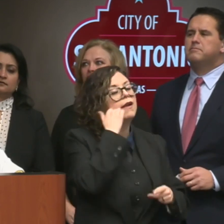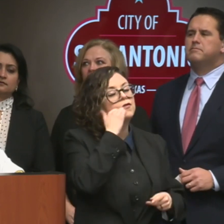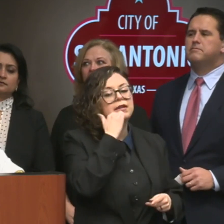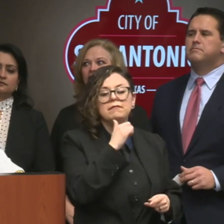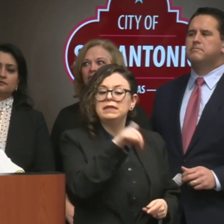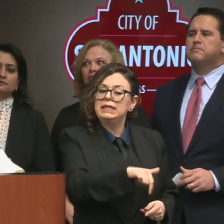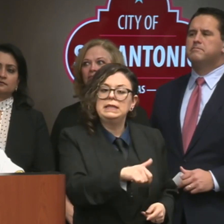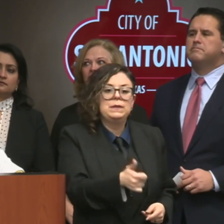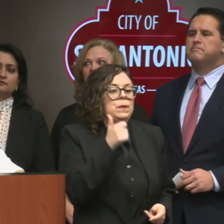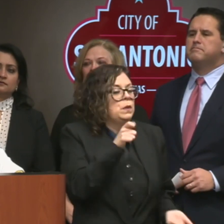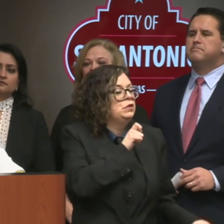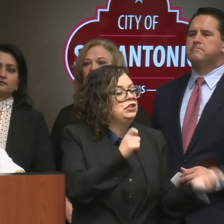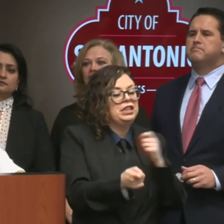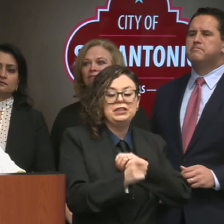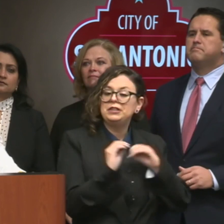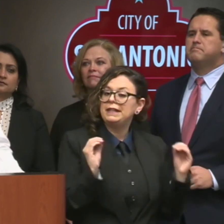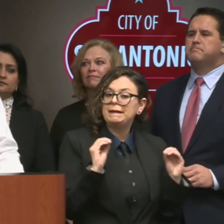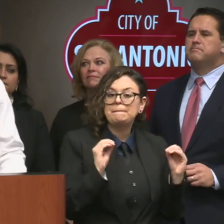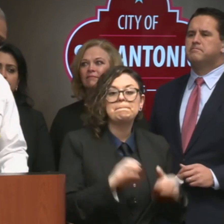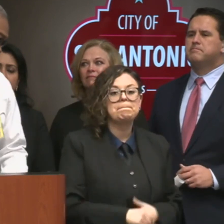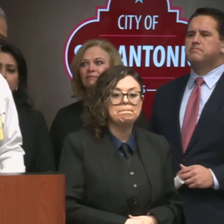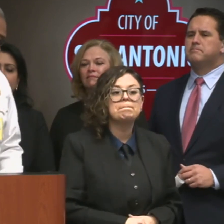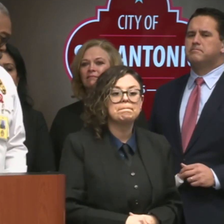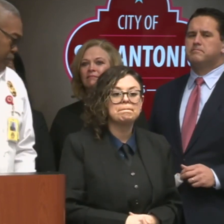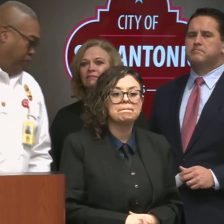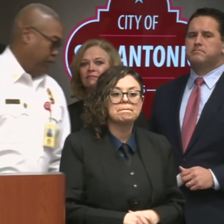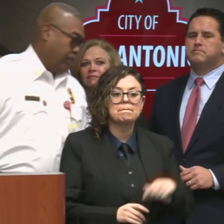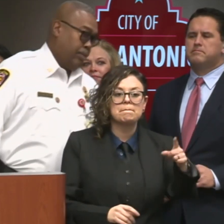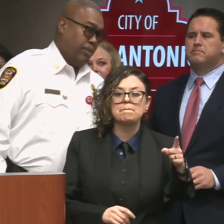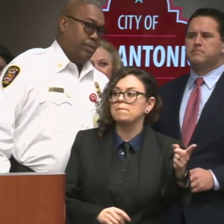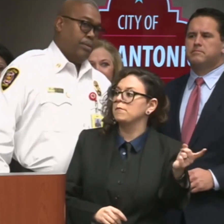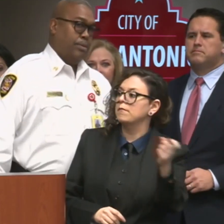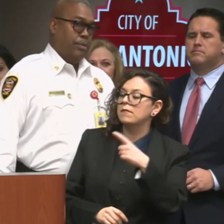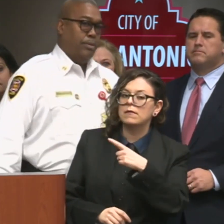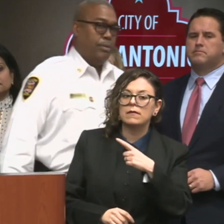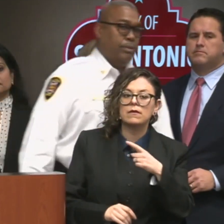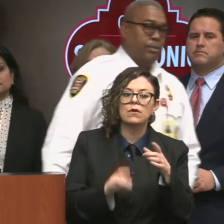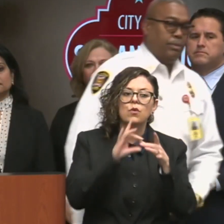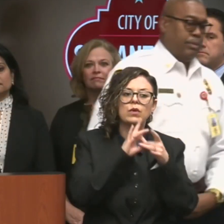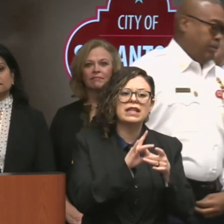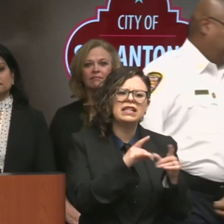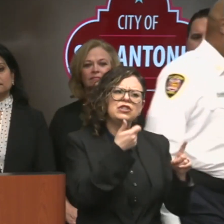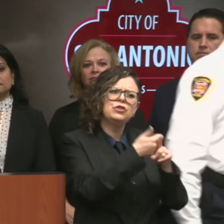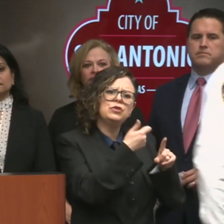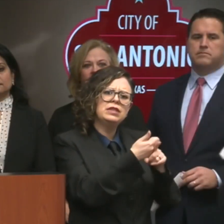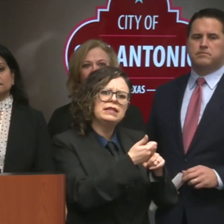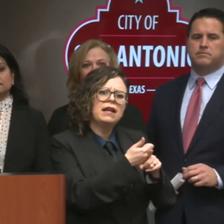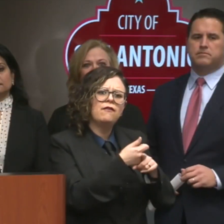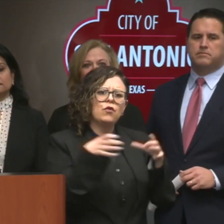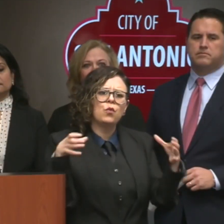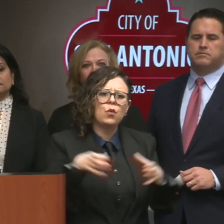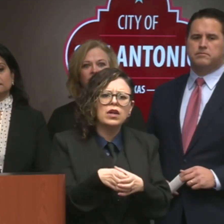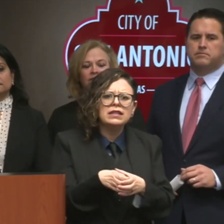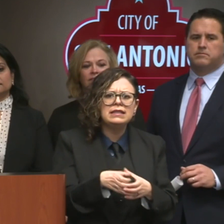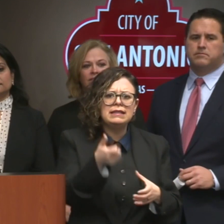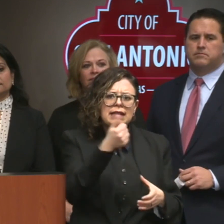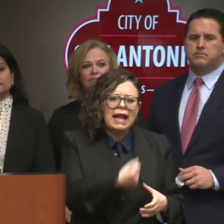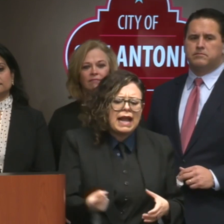change that. Thank you. Back on the subject of being self-quarantined, do we know if any of these people have